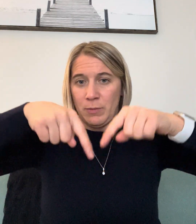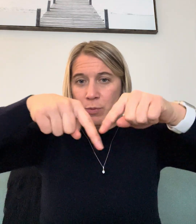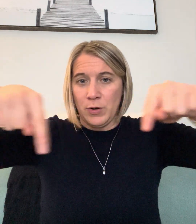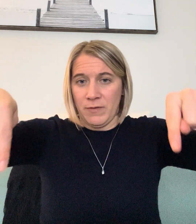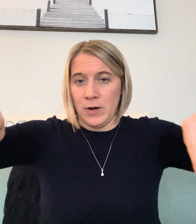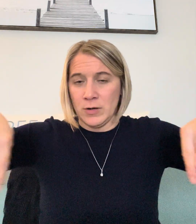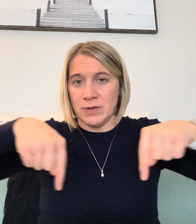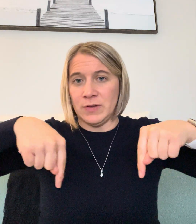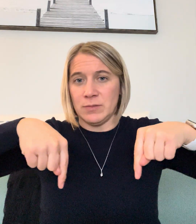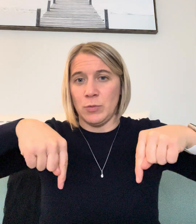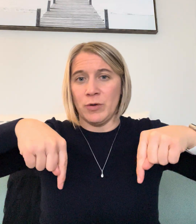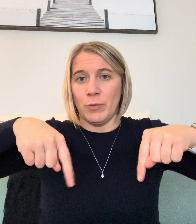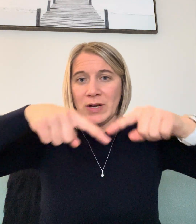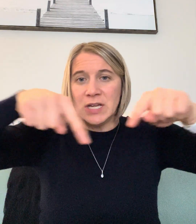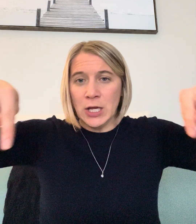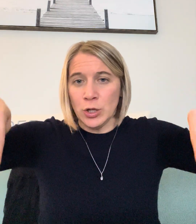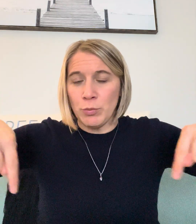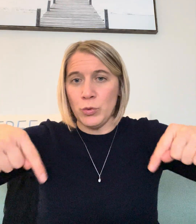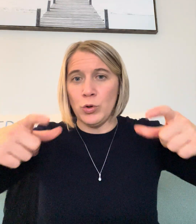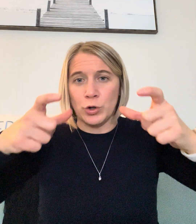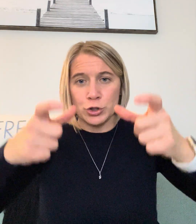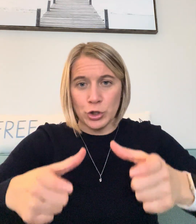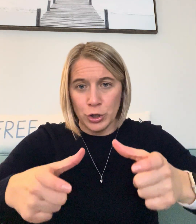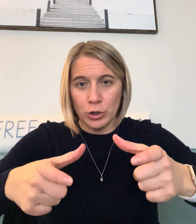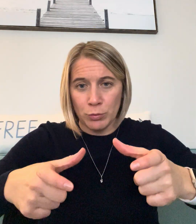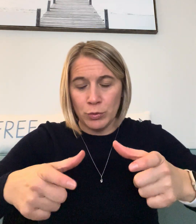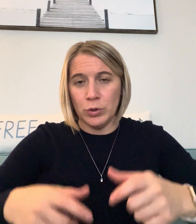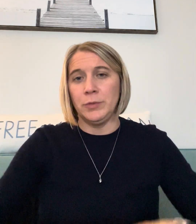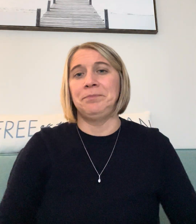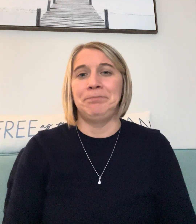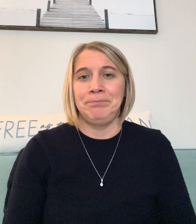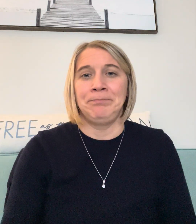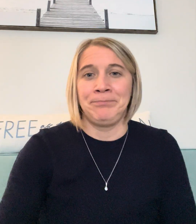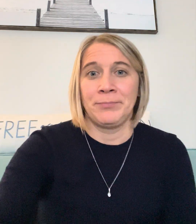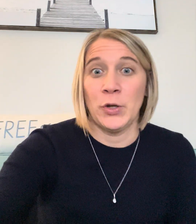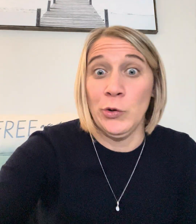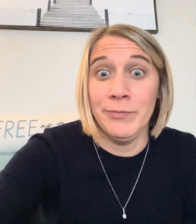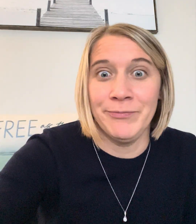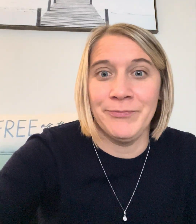pointer fingers if it's more of a rectangular pool or circular pool. Cool.